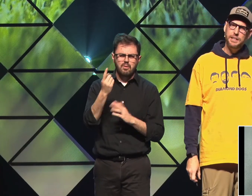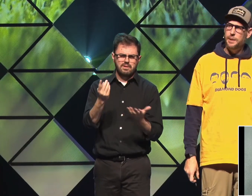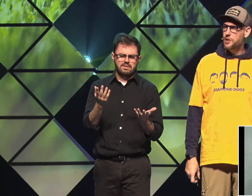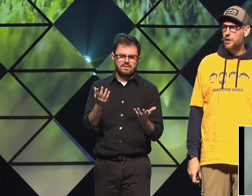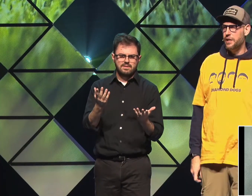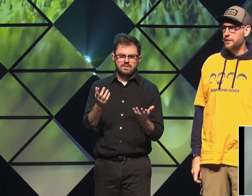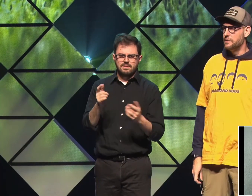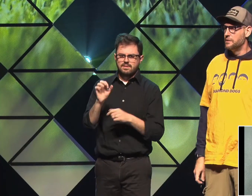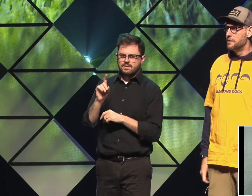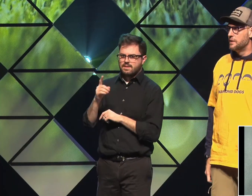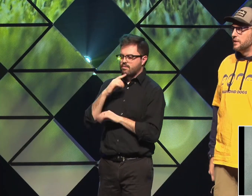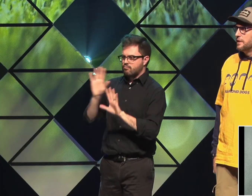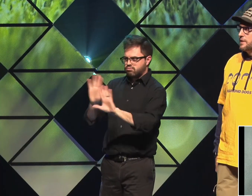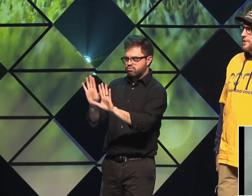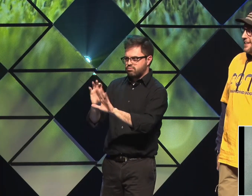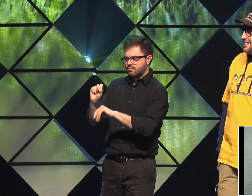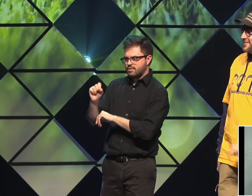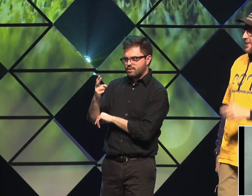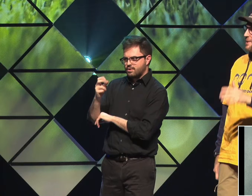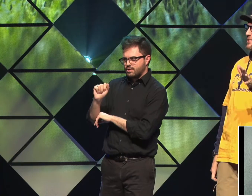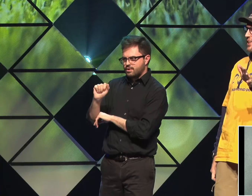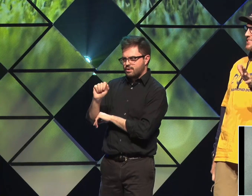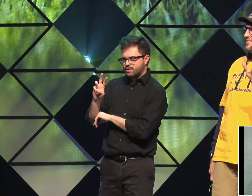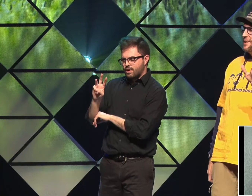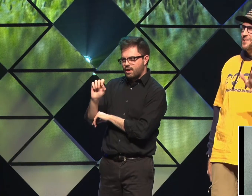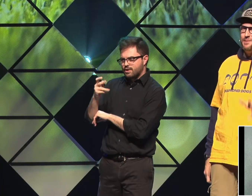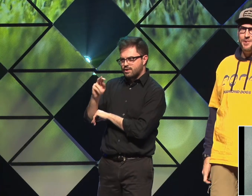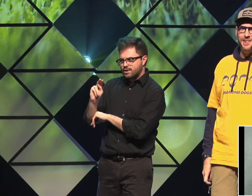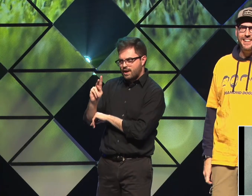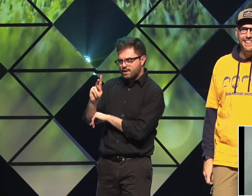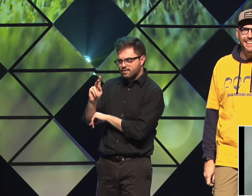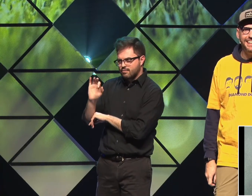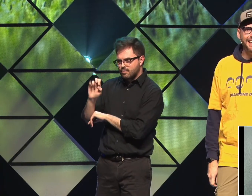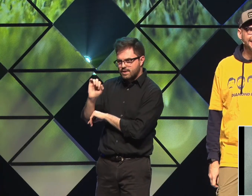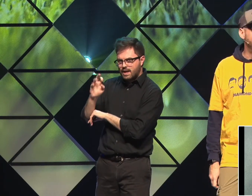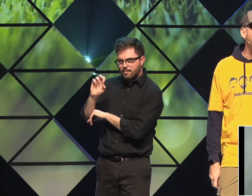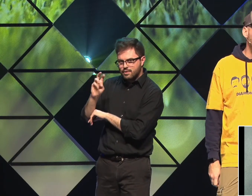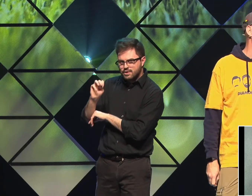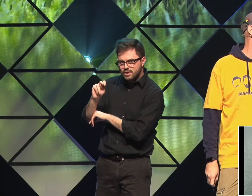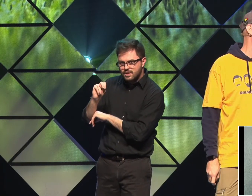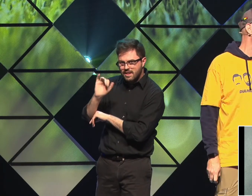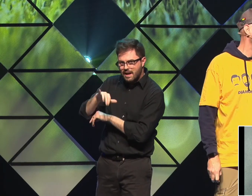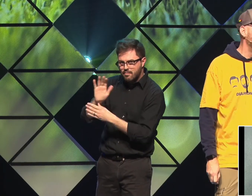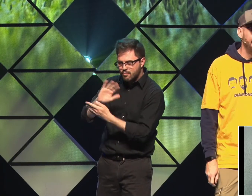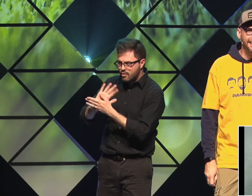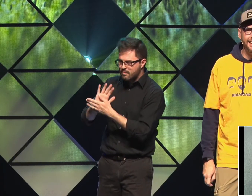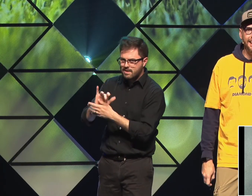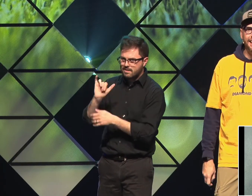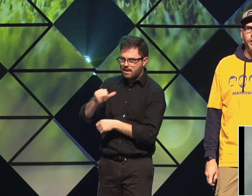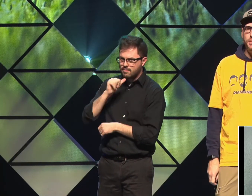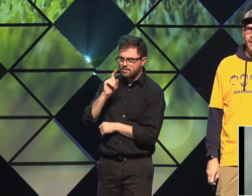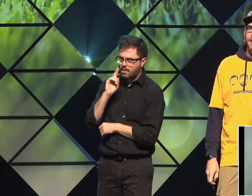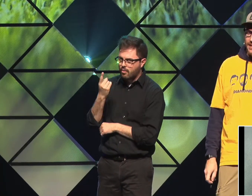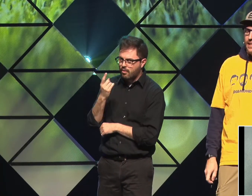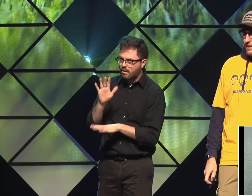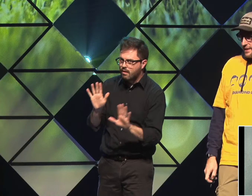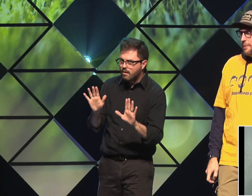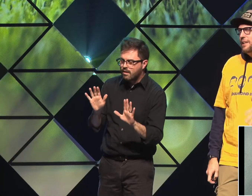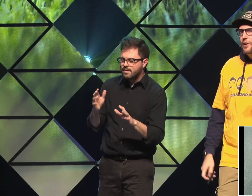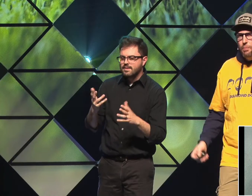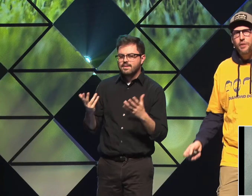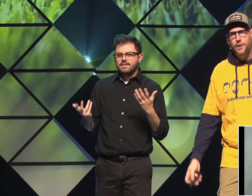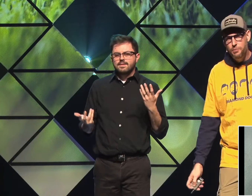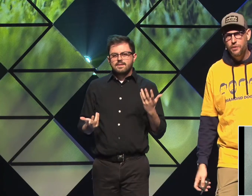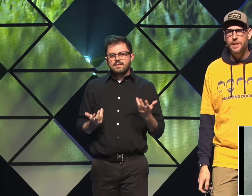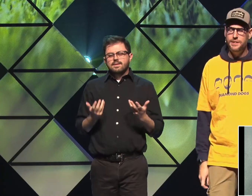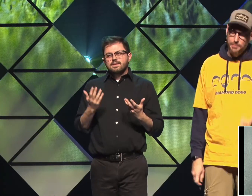like, well, except Shawshank. Talking about Shawshank Redemption, the movie. He says, that wasn't boring. Coach Beard, yes. I mean,